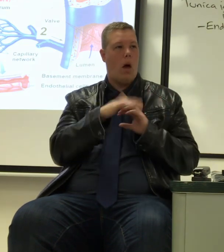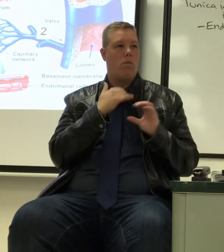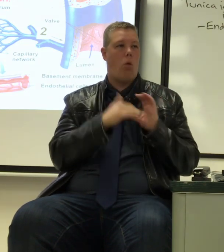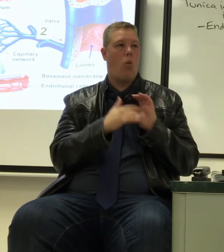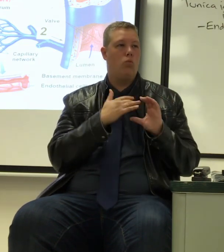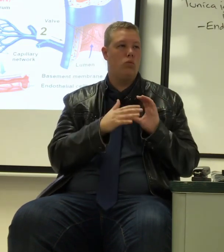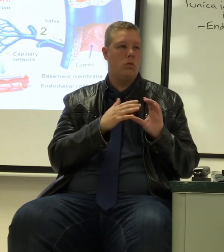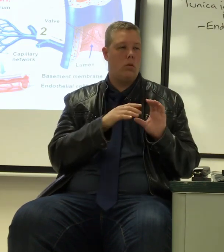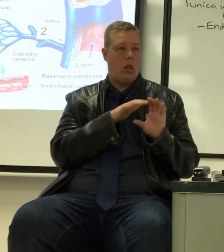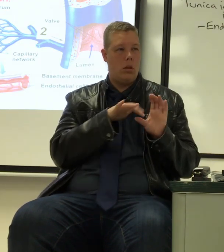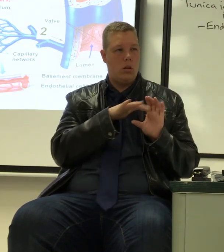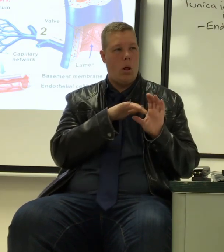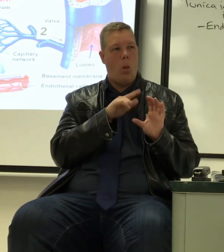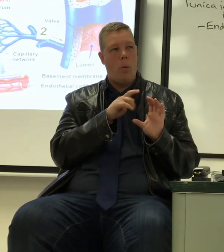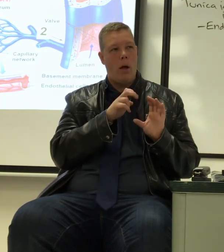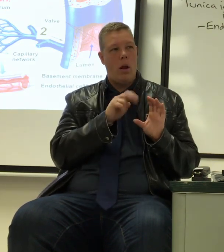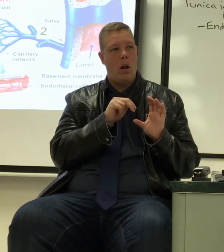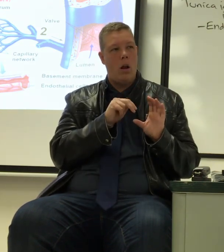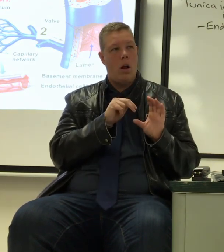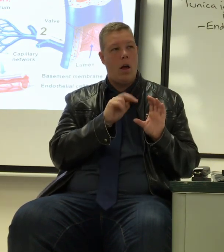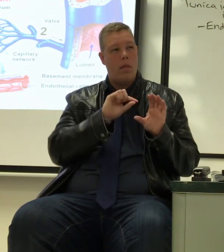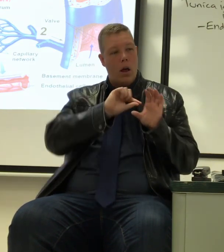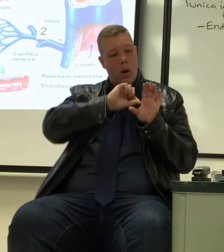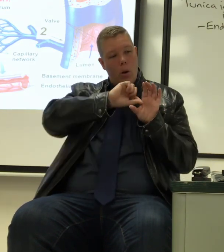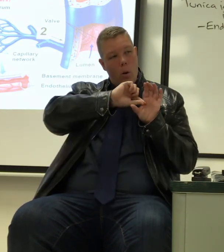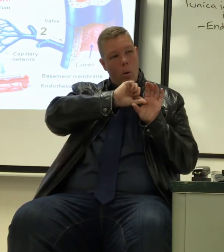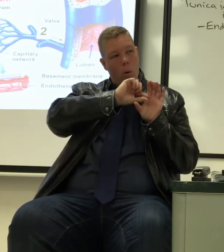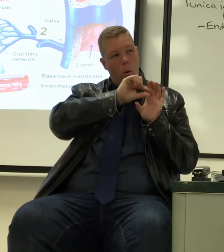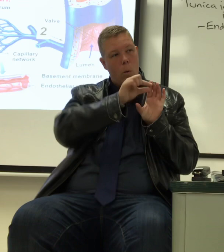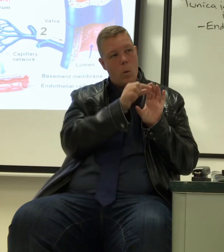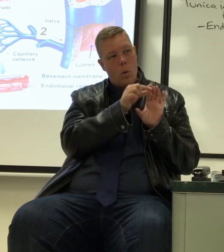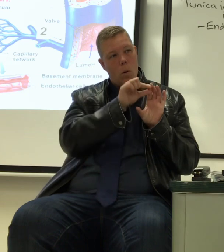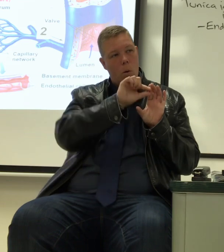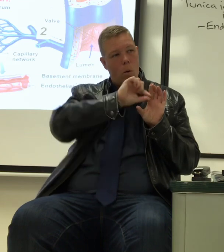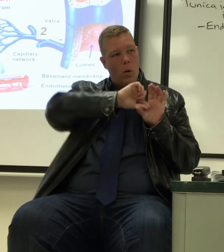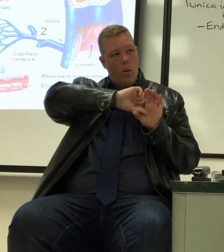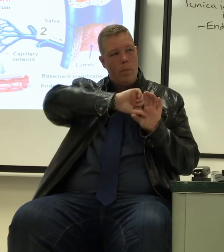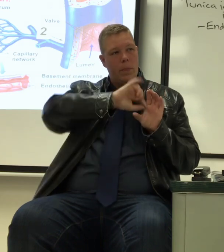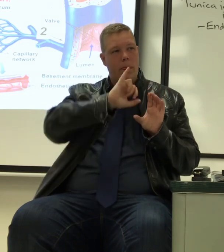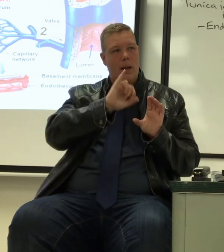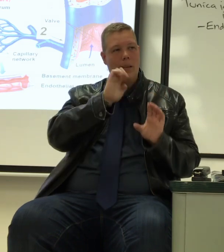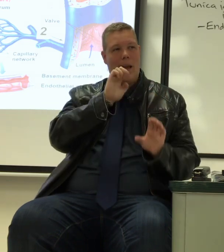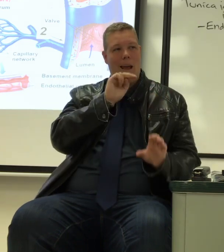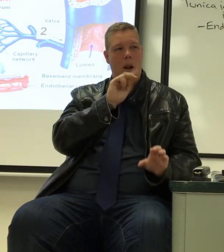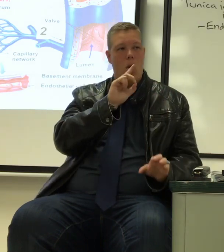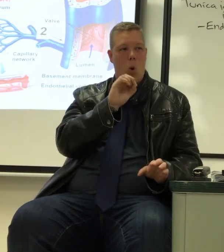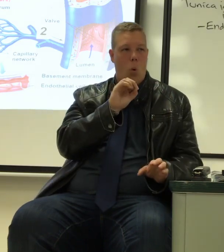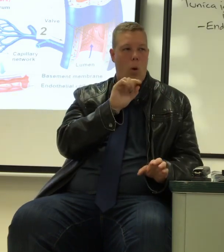And then if I draw like a flat layer of cells lining it, that's my endothelium.